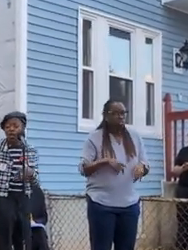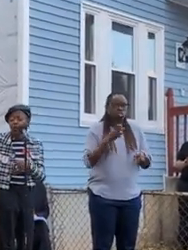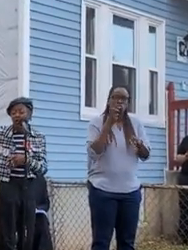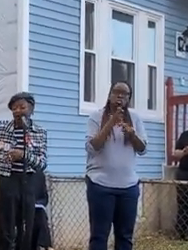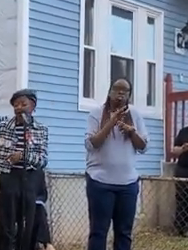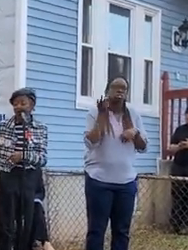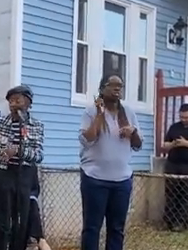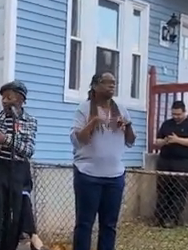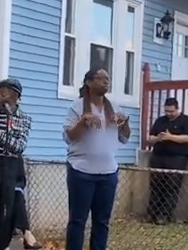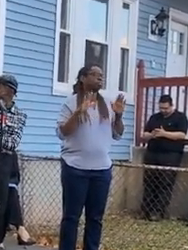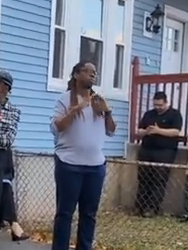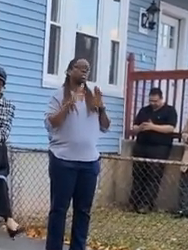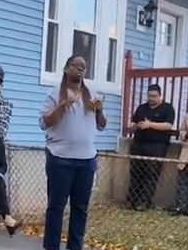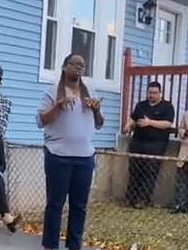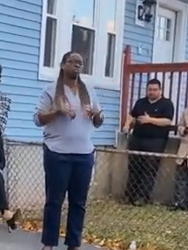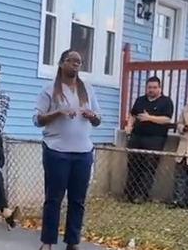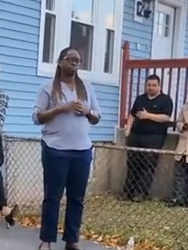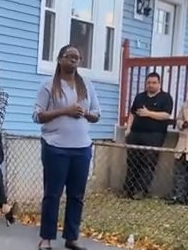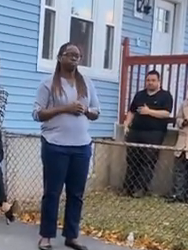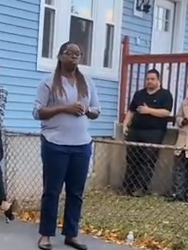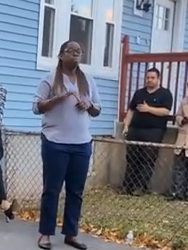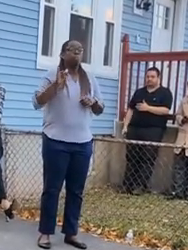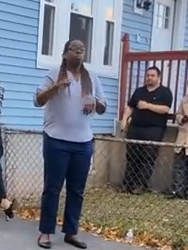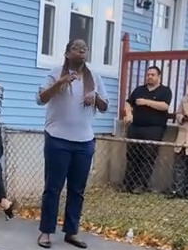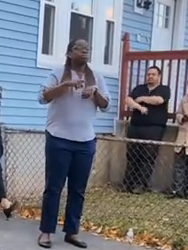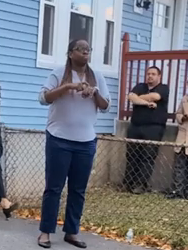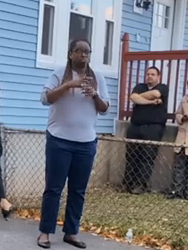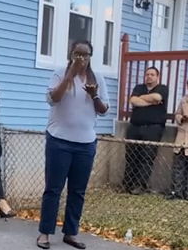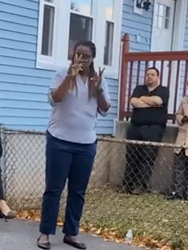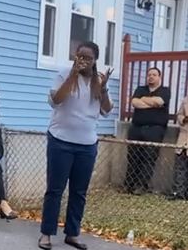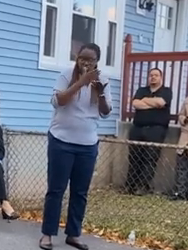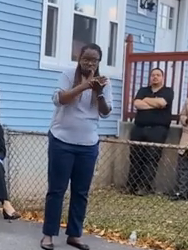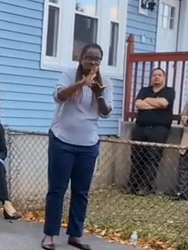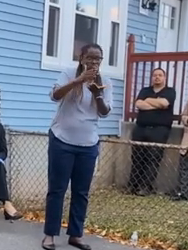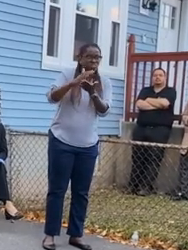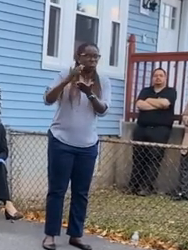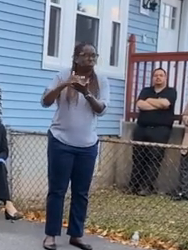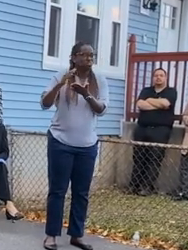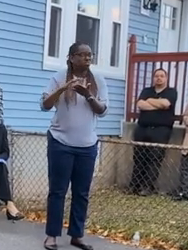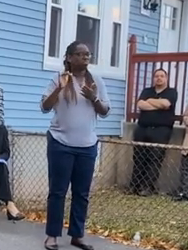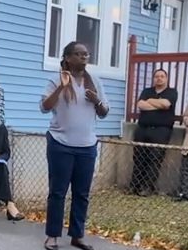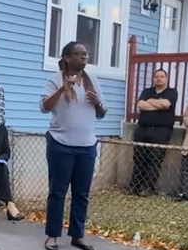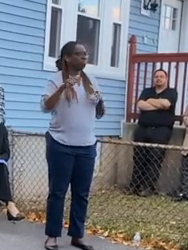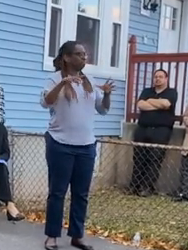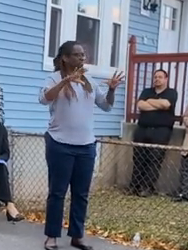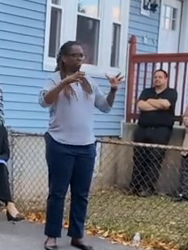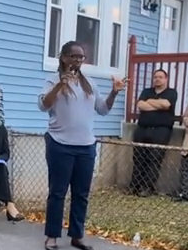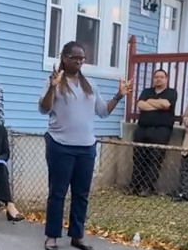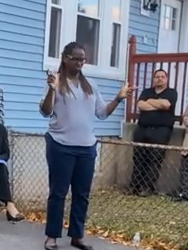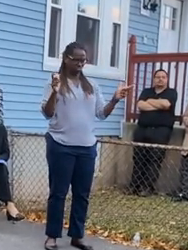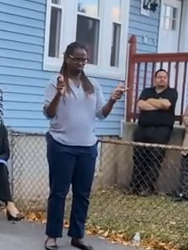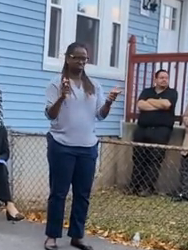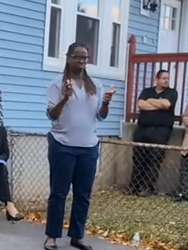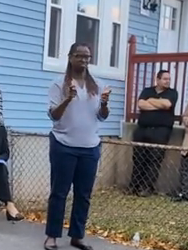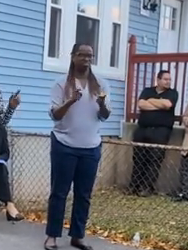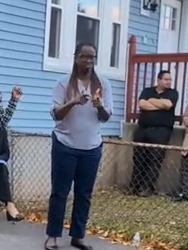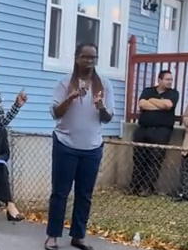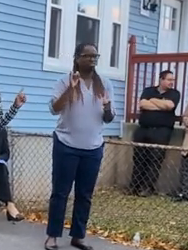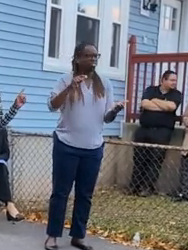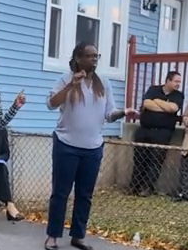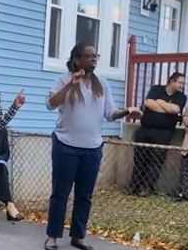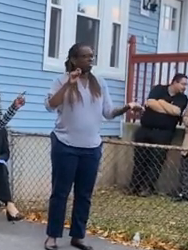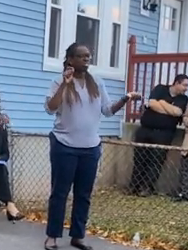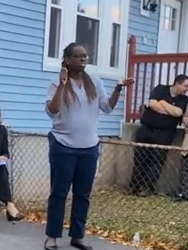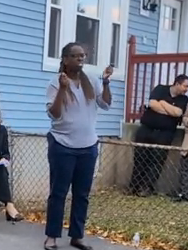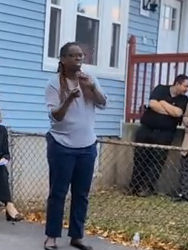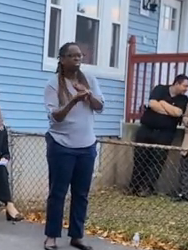gentrification, we thank the land trust who's able to buy the place so that we're able to stay here for the rest